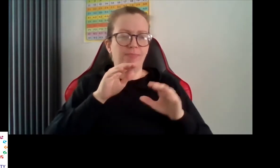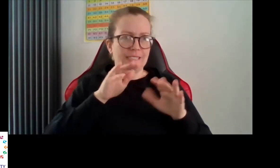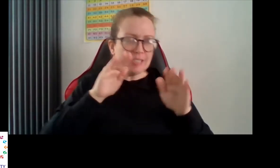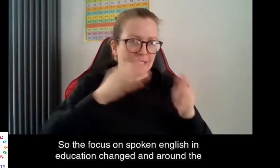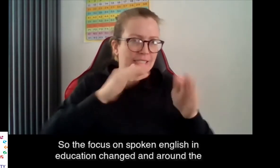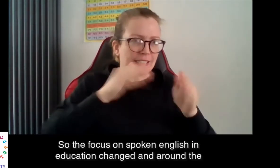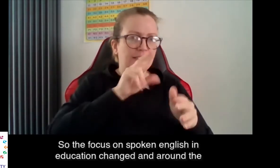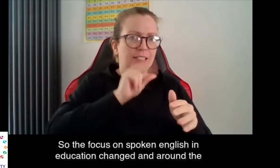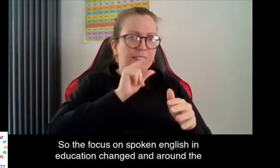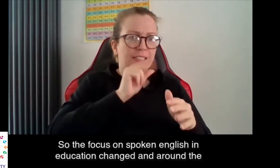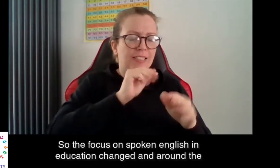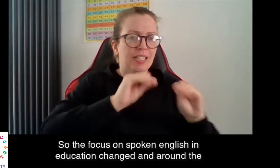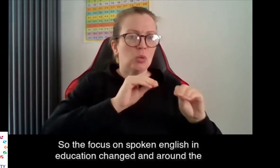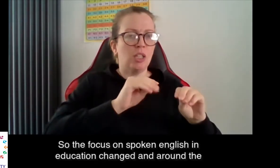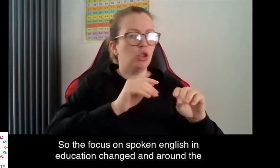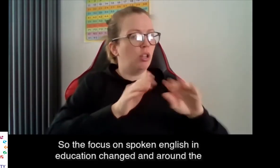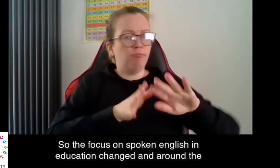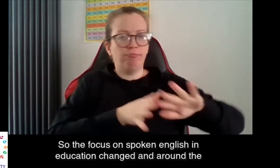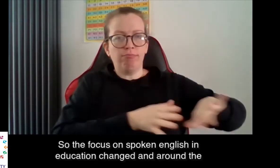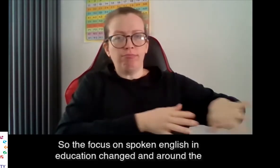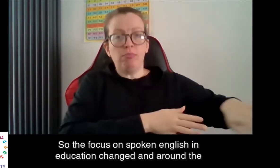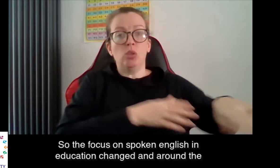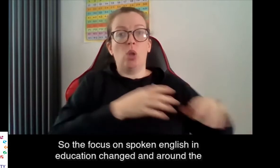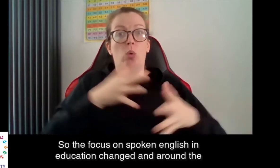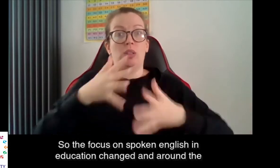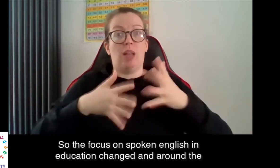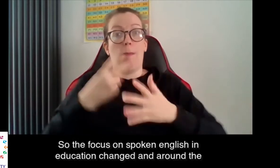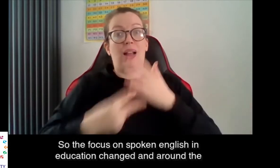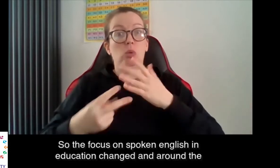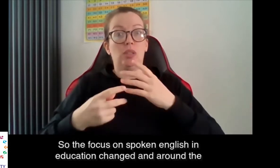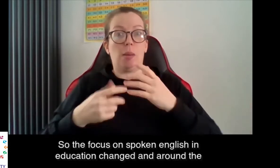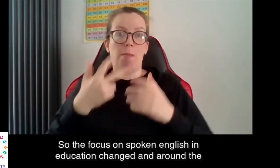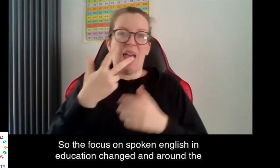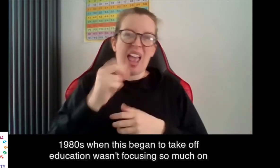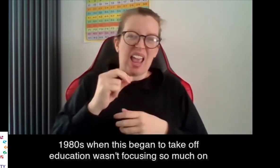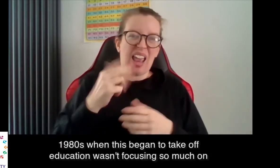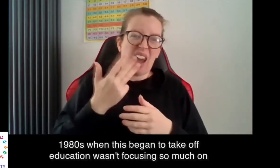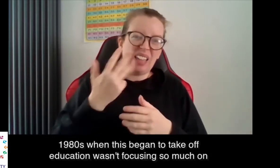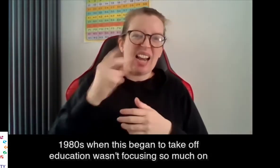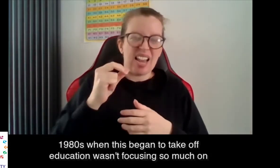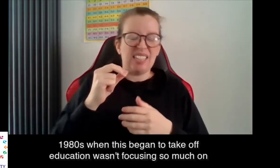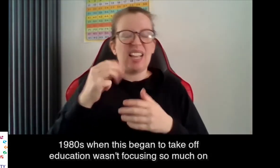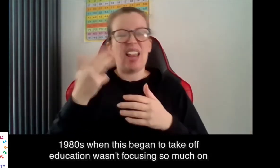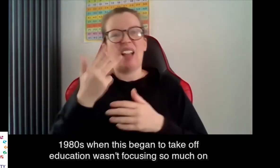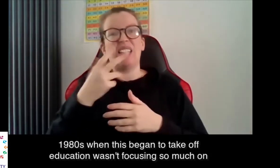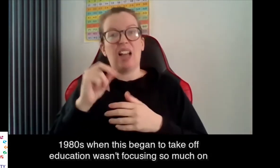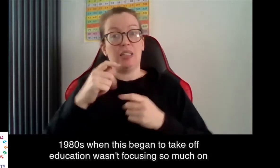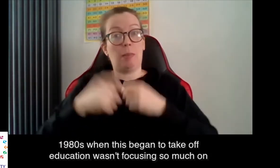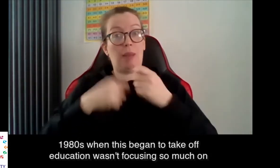So the focus on spoken English in education changed, and around the 1980s, when this began to take